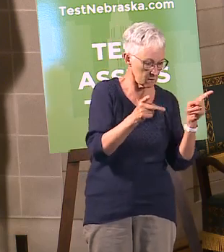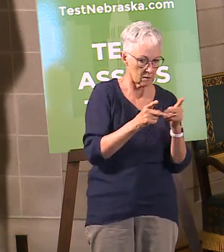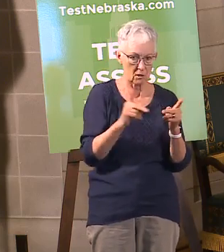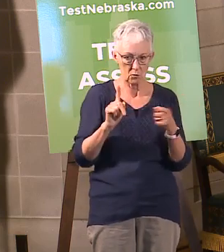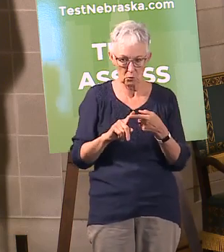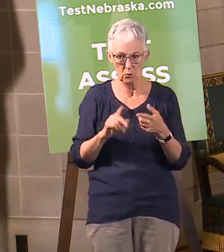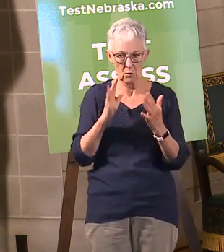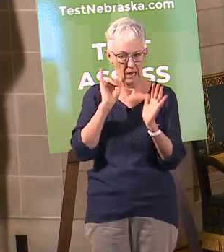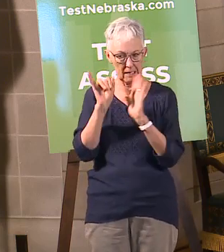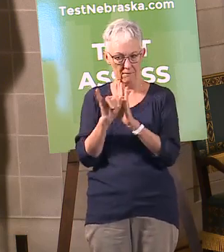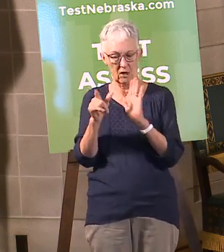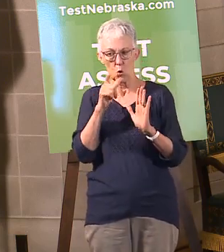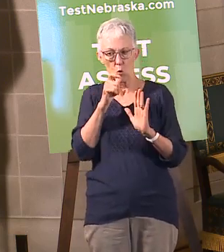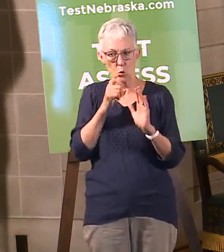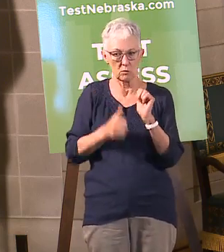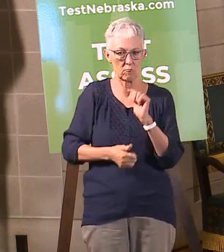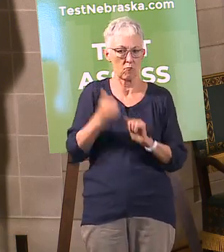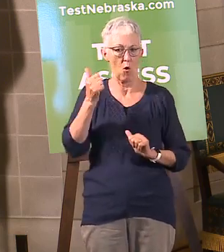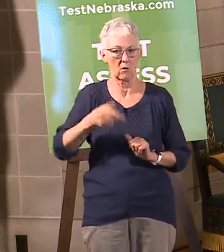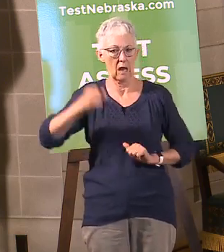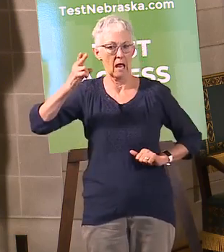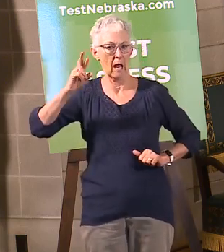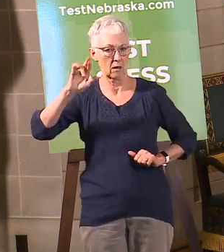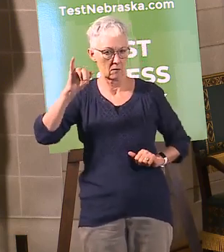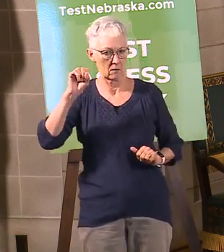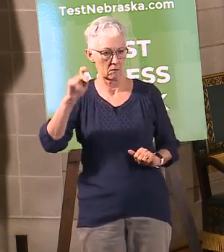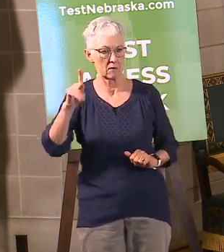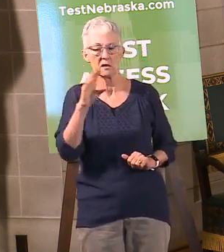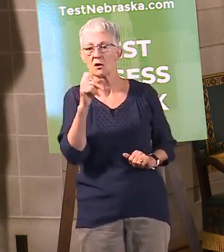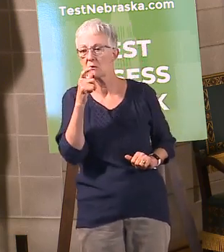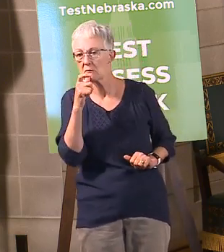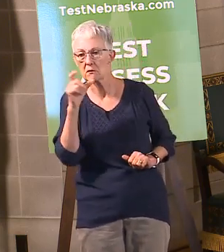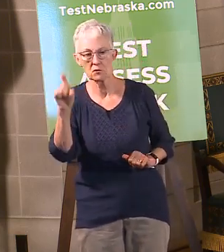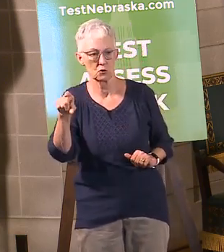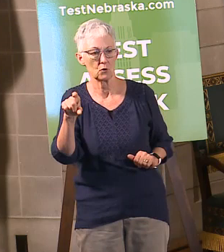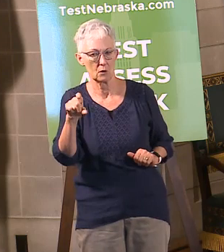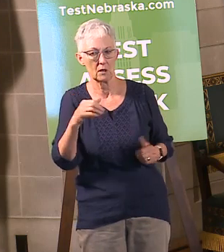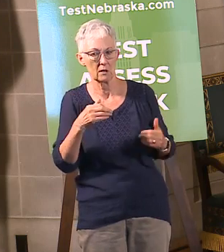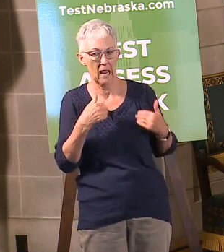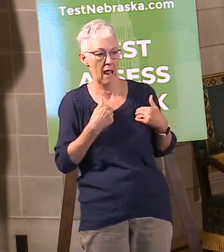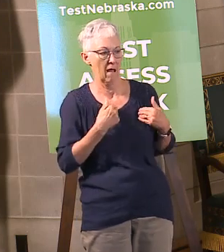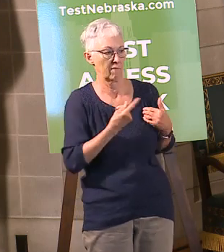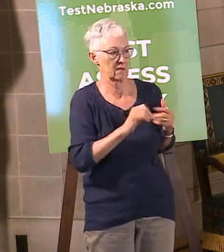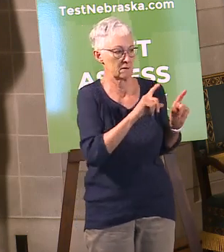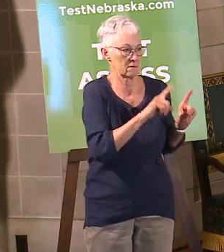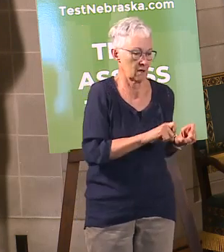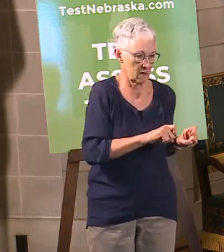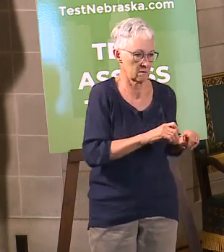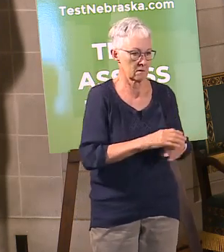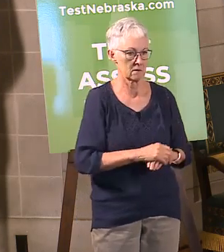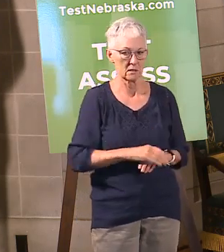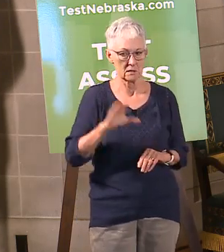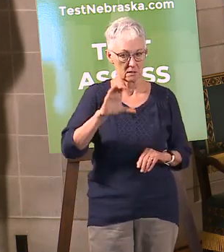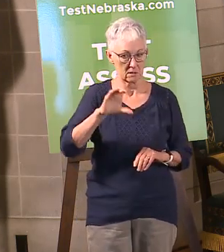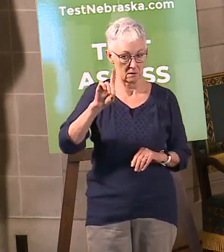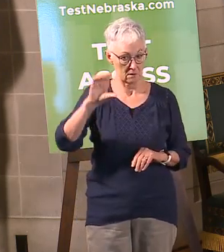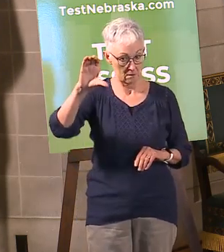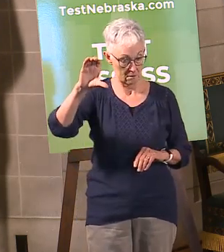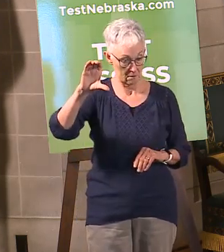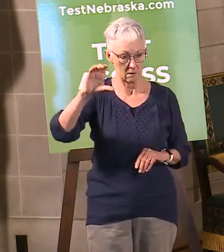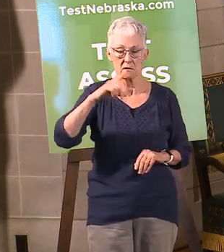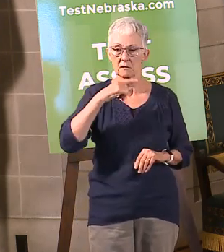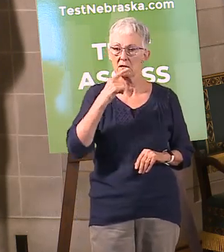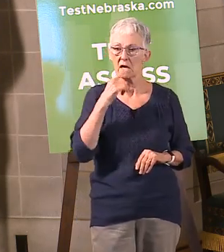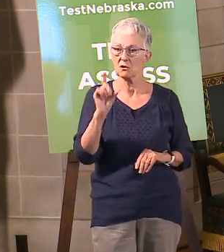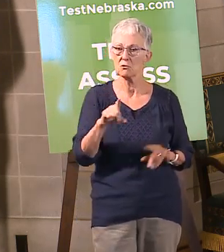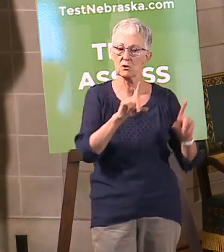to be tested. In addition, the Centers for Disease Control and Prevention currently recommends testing residents of